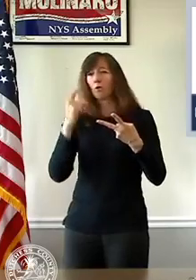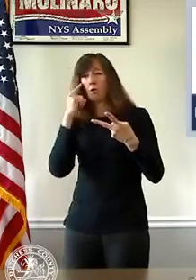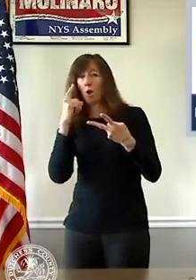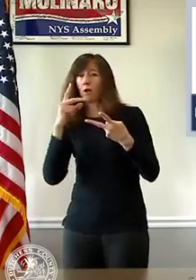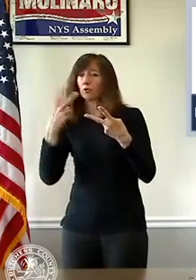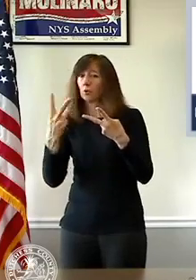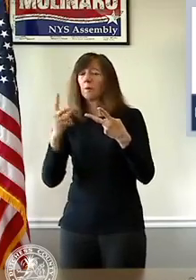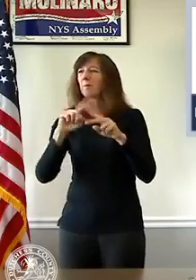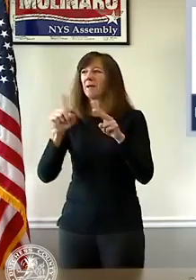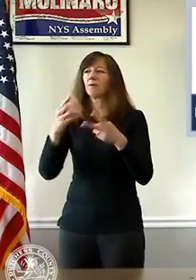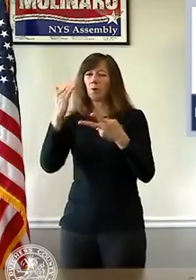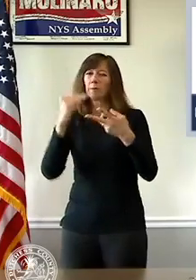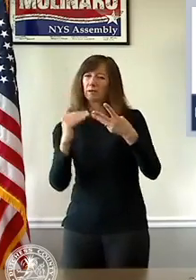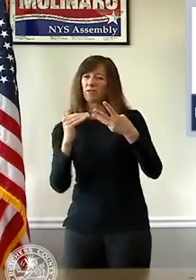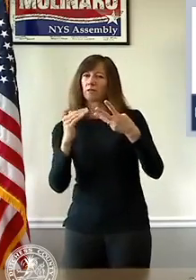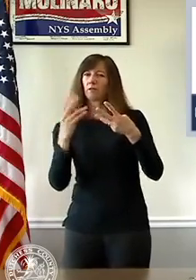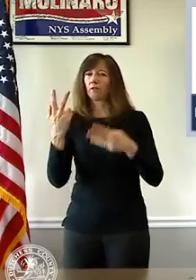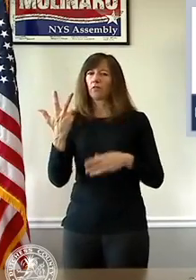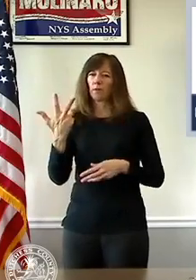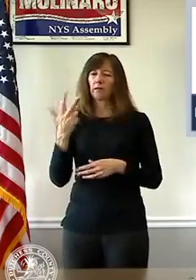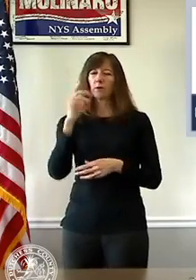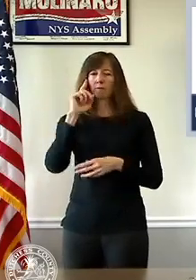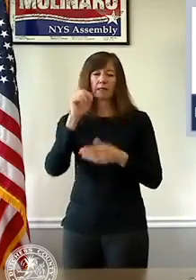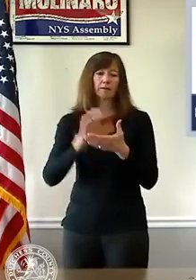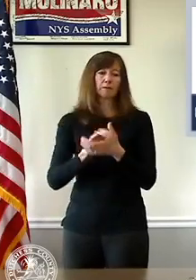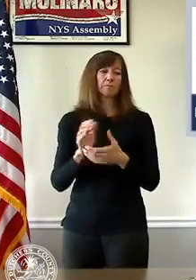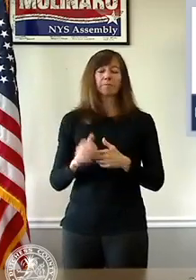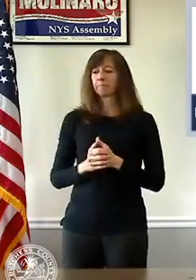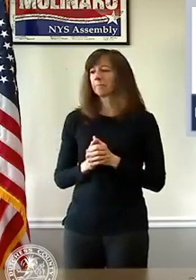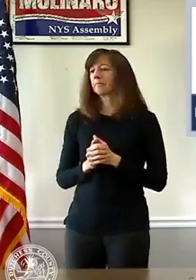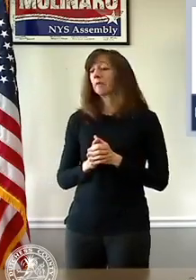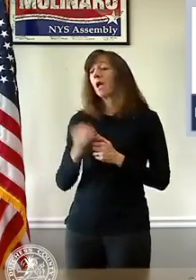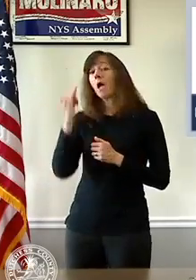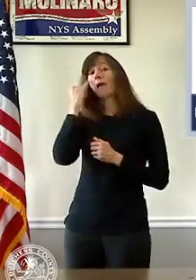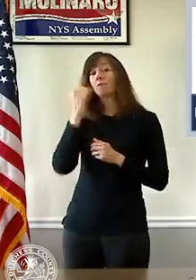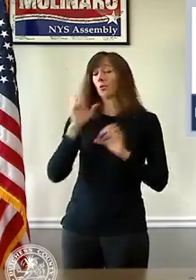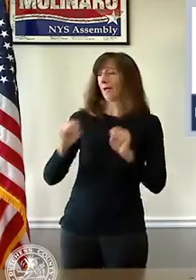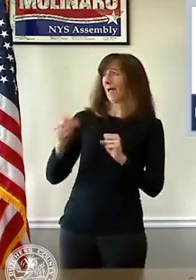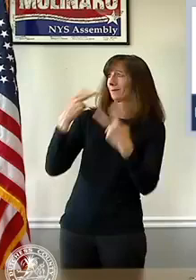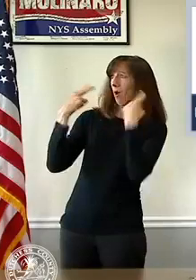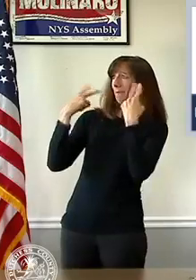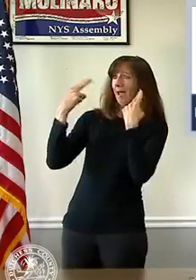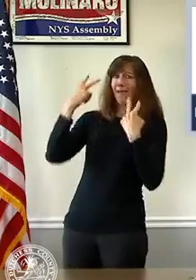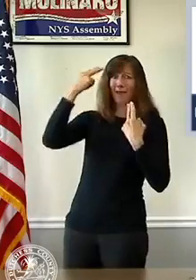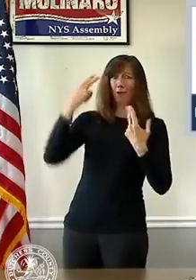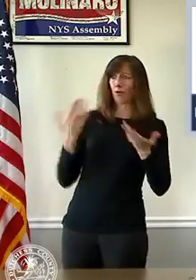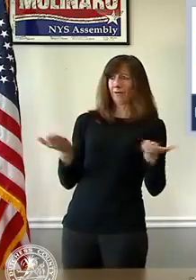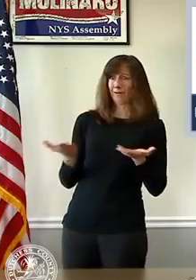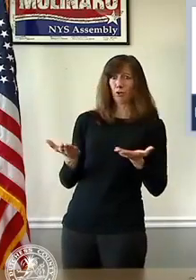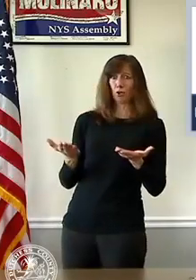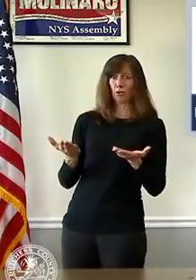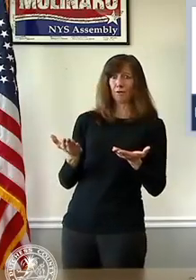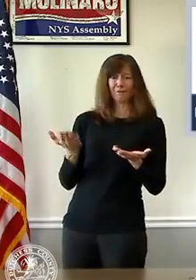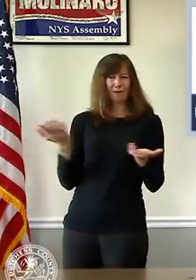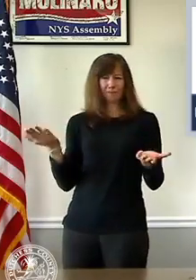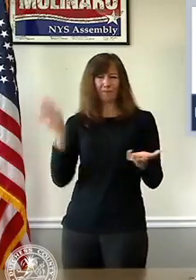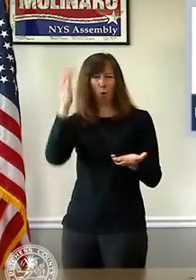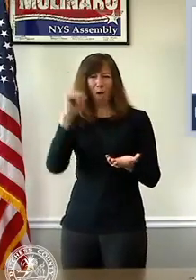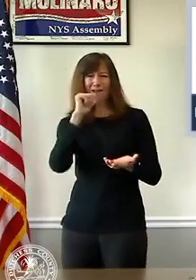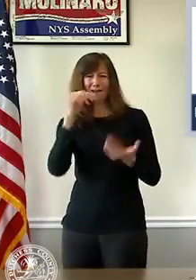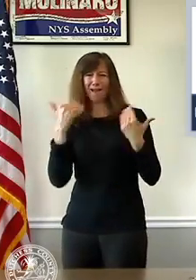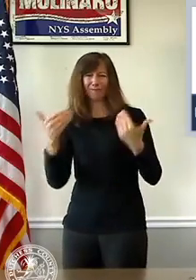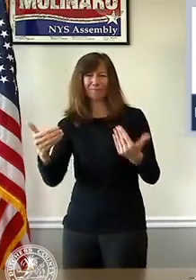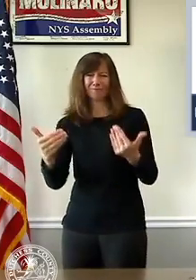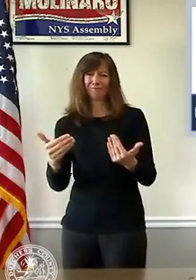3. Again, the logic being that if you can cut my hair in this area, you should be able to